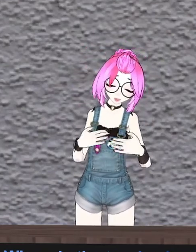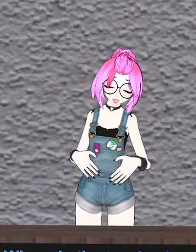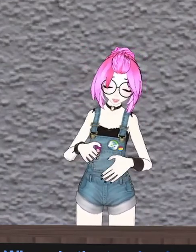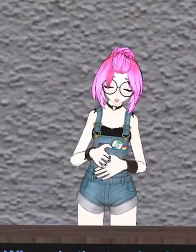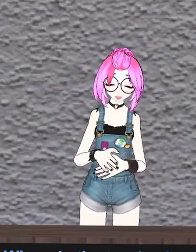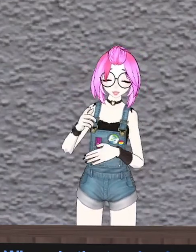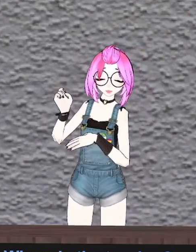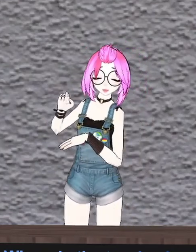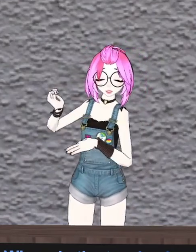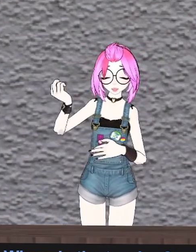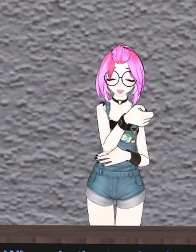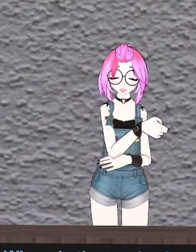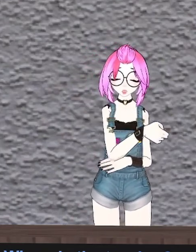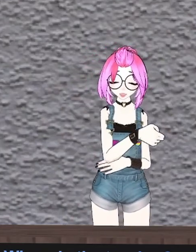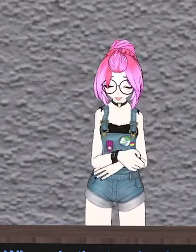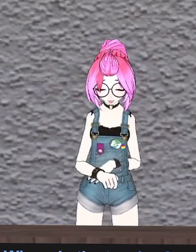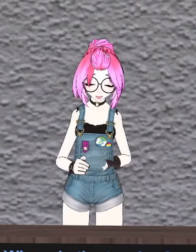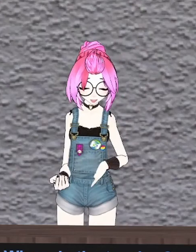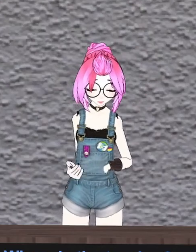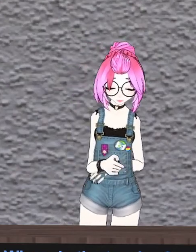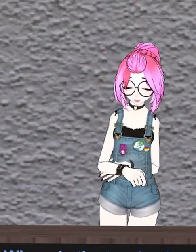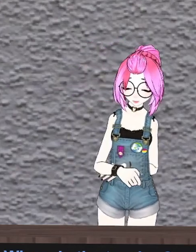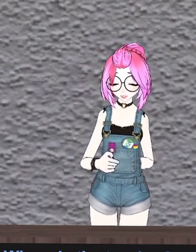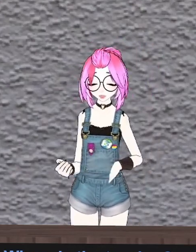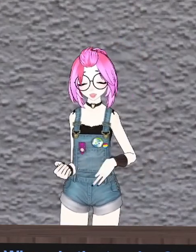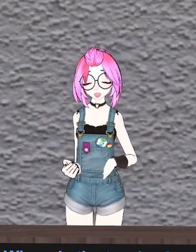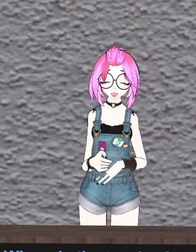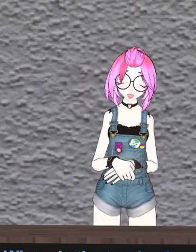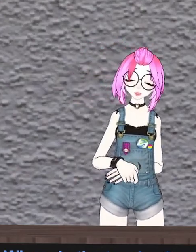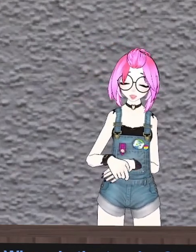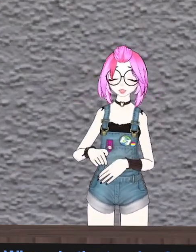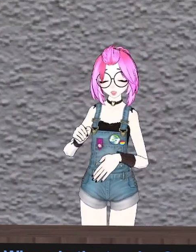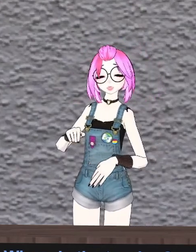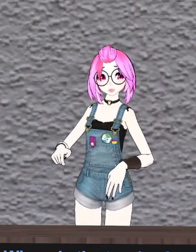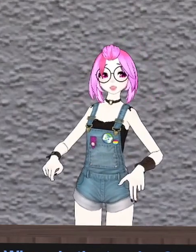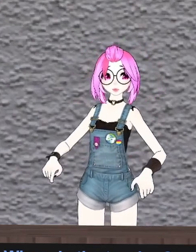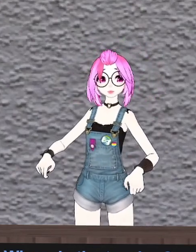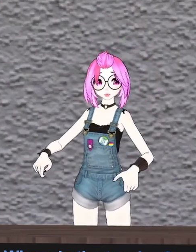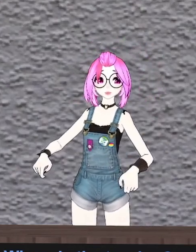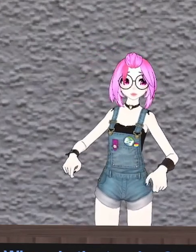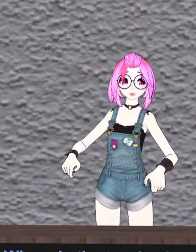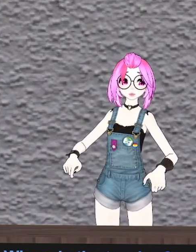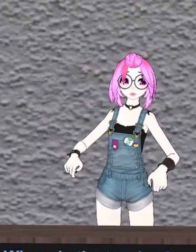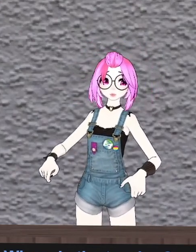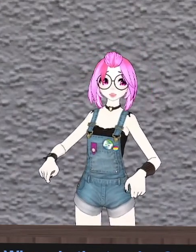body movement of, is it a big swing or is it more small and you're kind of going back and forth? Yeah. Yep.